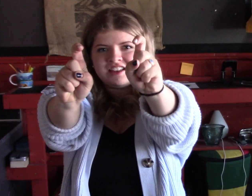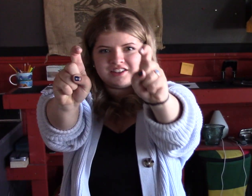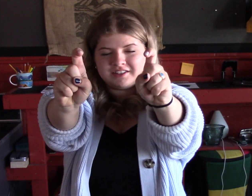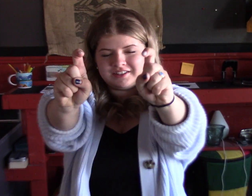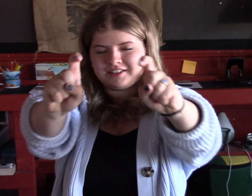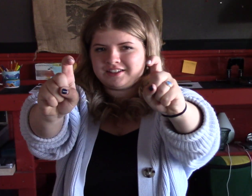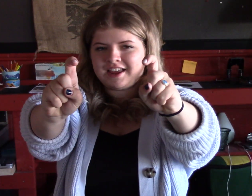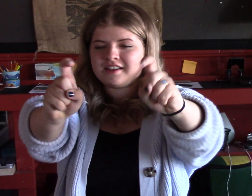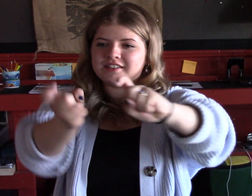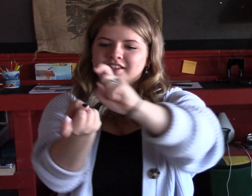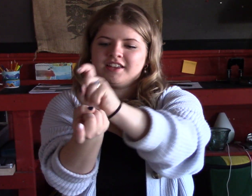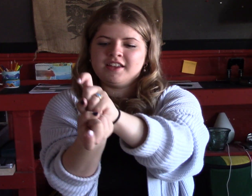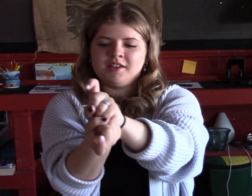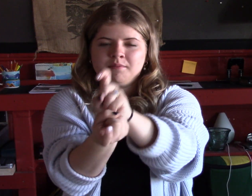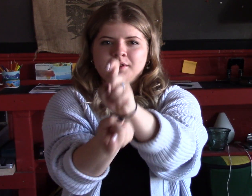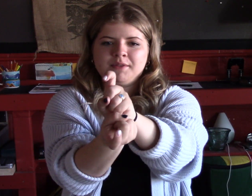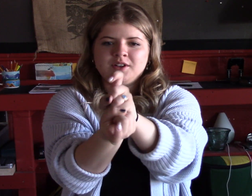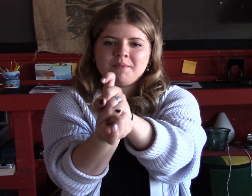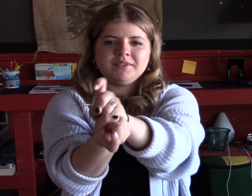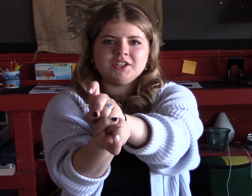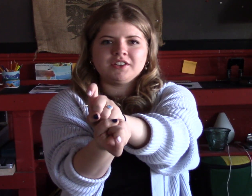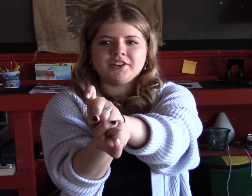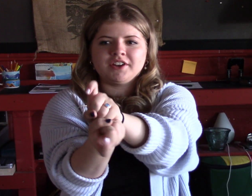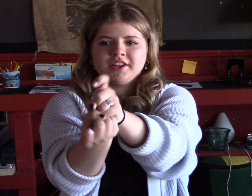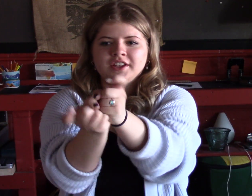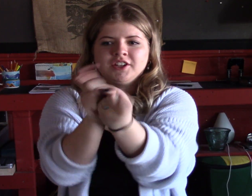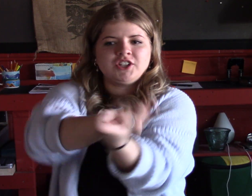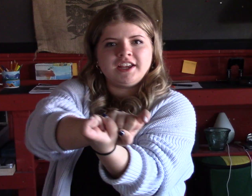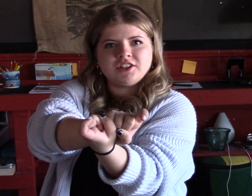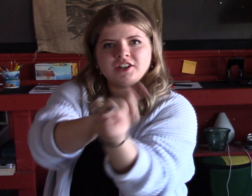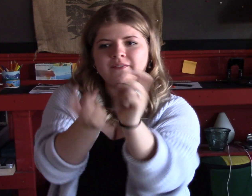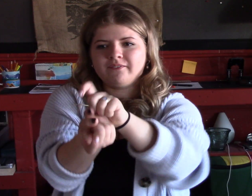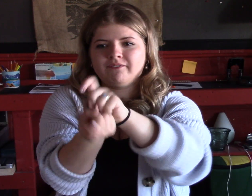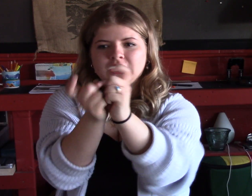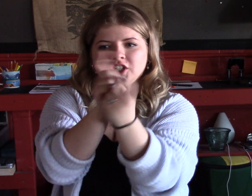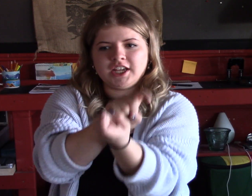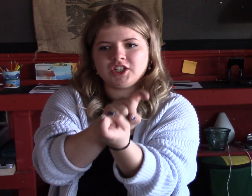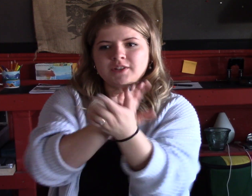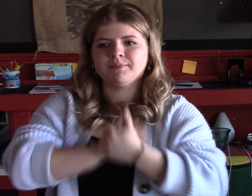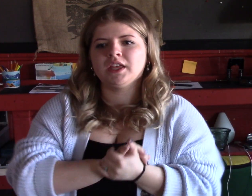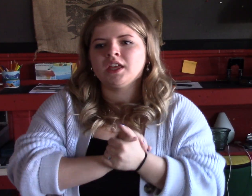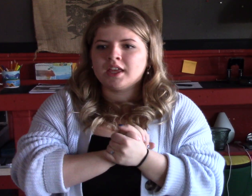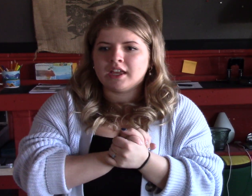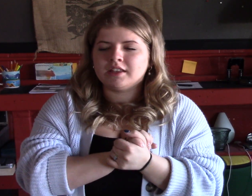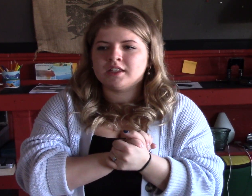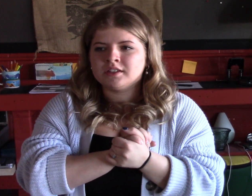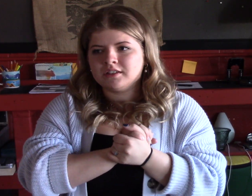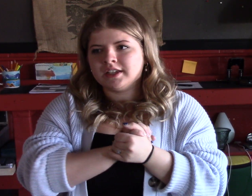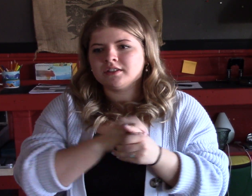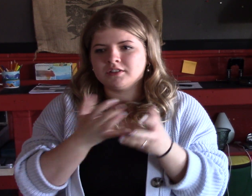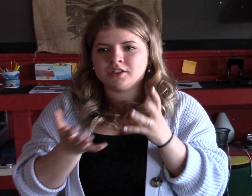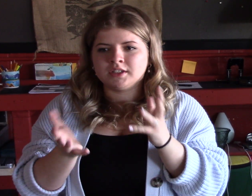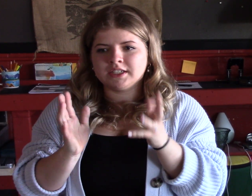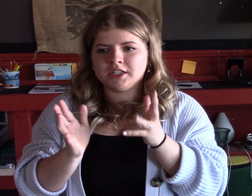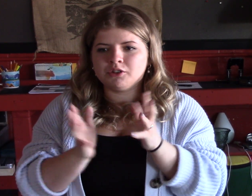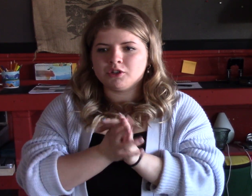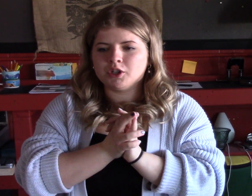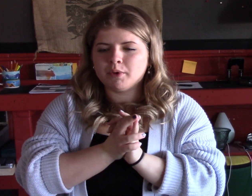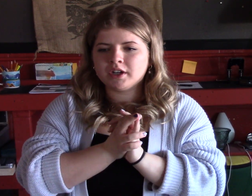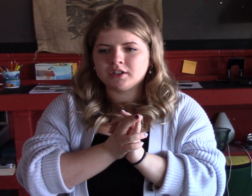X. This is an X. Put them on top of each other. Change, change. And then like to continue to do your work. The